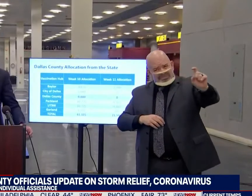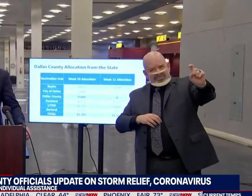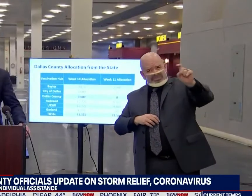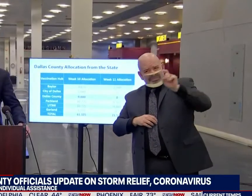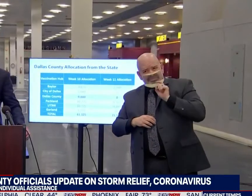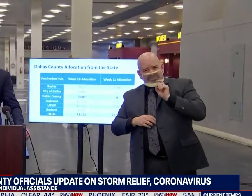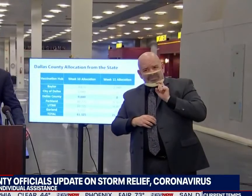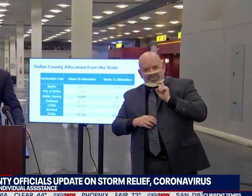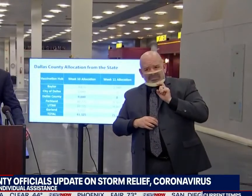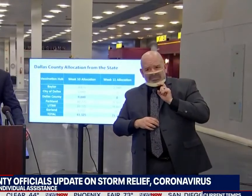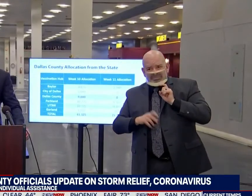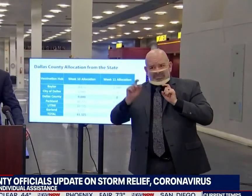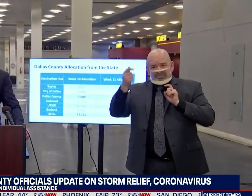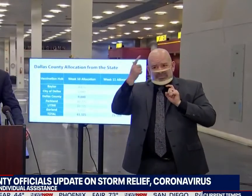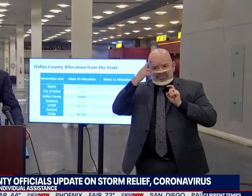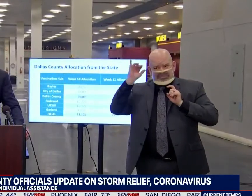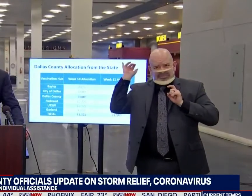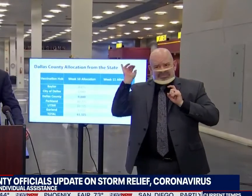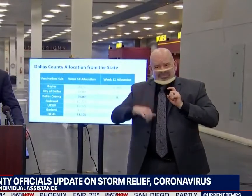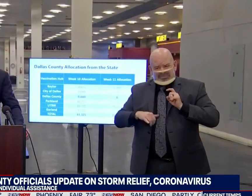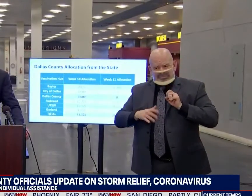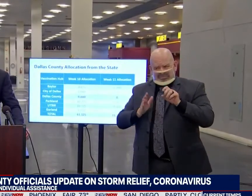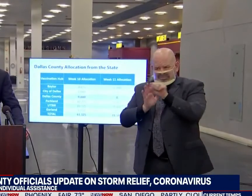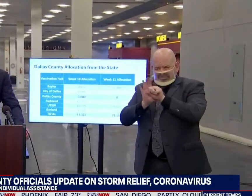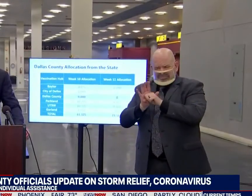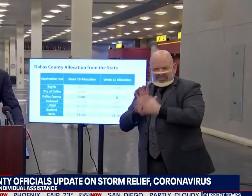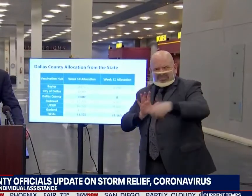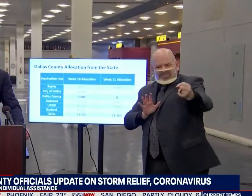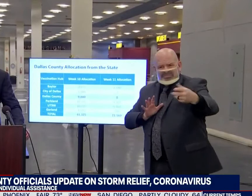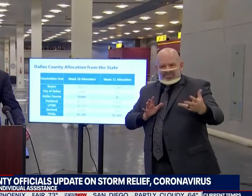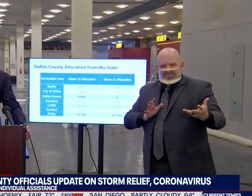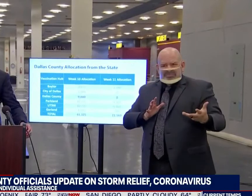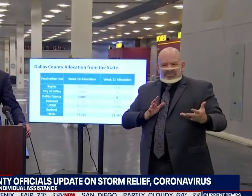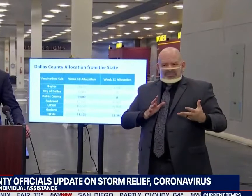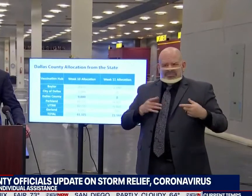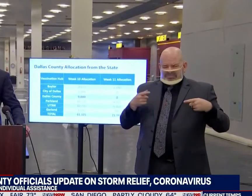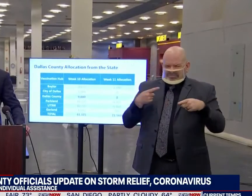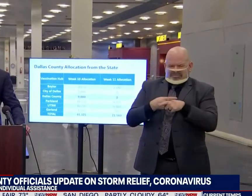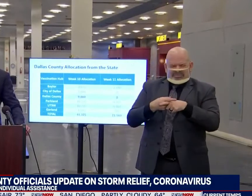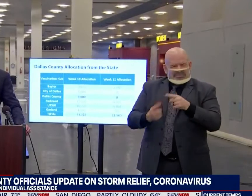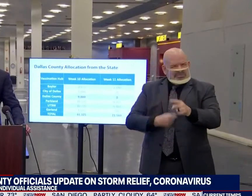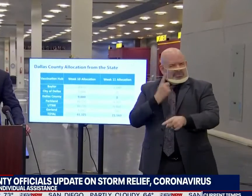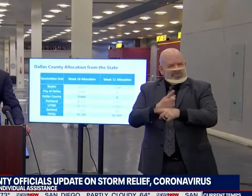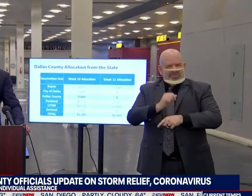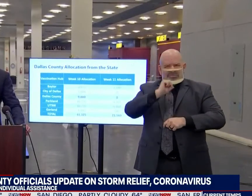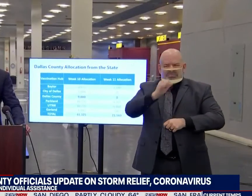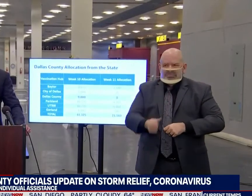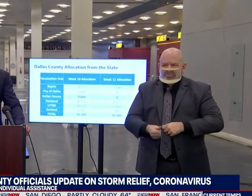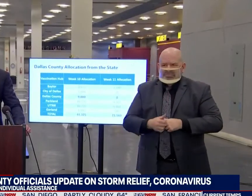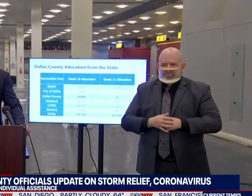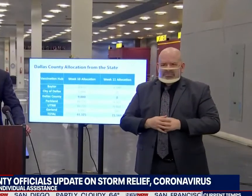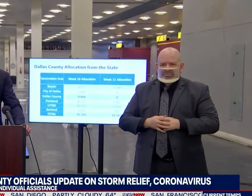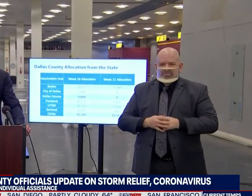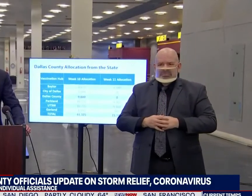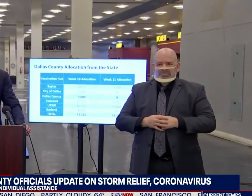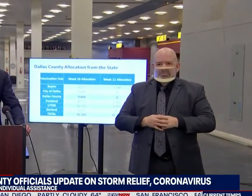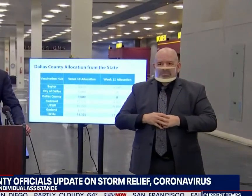list. Uh the state should not punish all the people who are on the list. That is 650,000